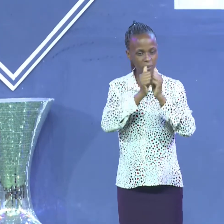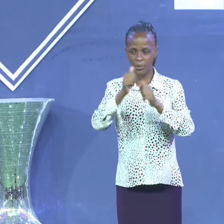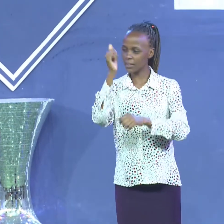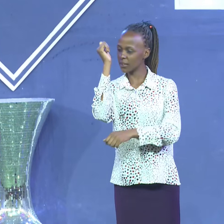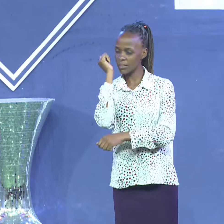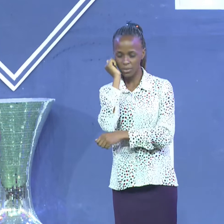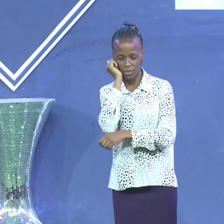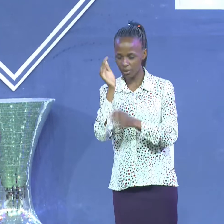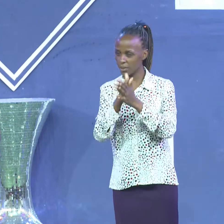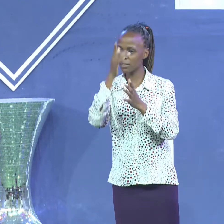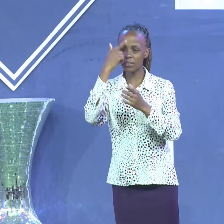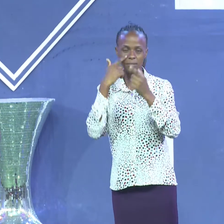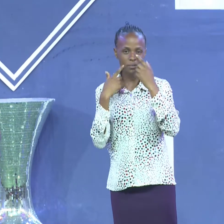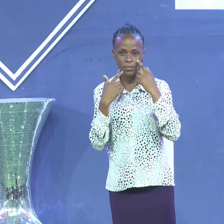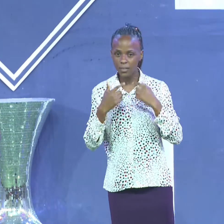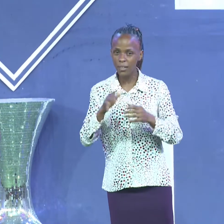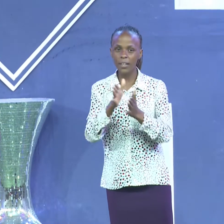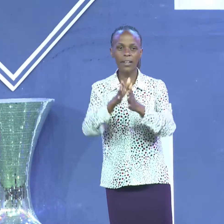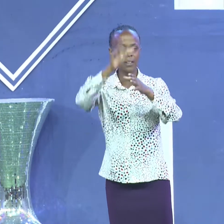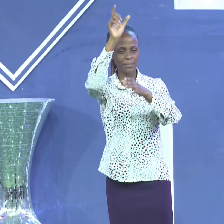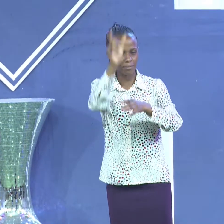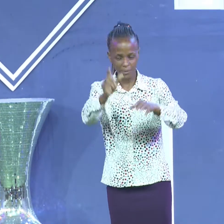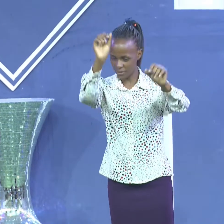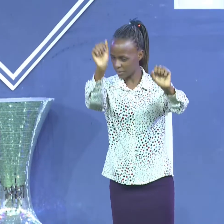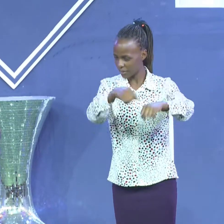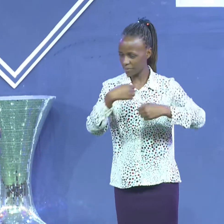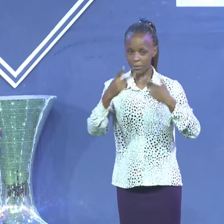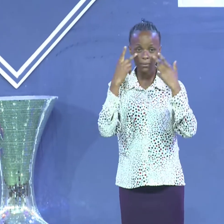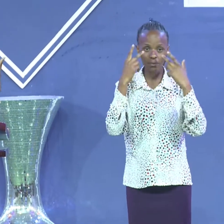nights. When I had sorrow and tears,